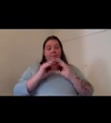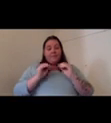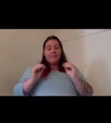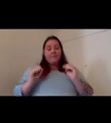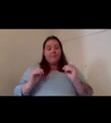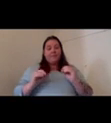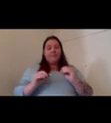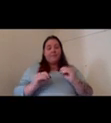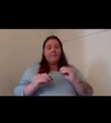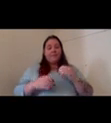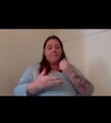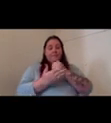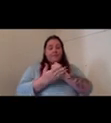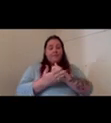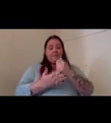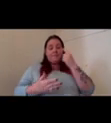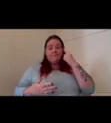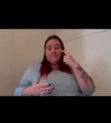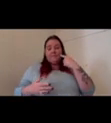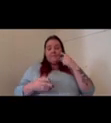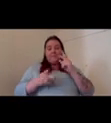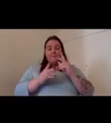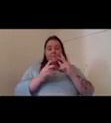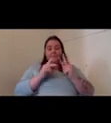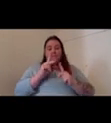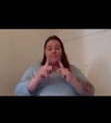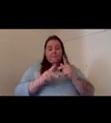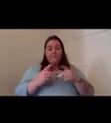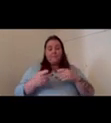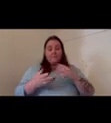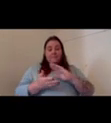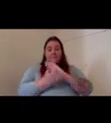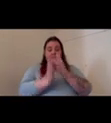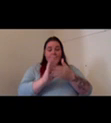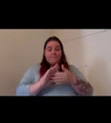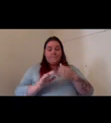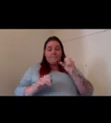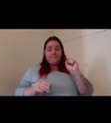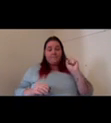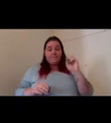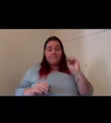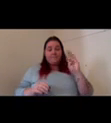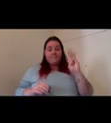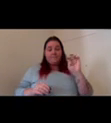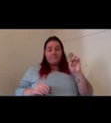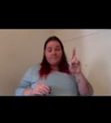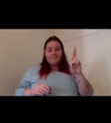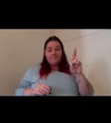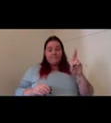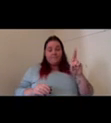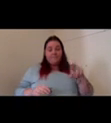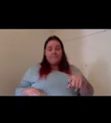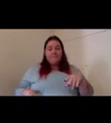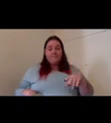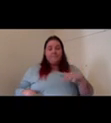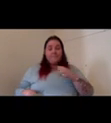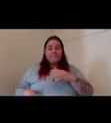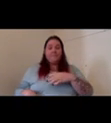NA meetings. I want to help deaf people become sober.